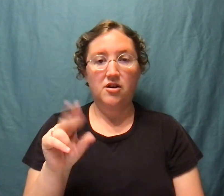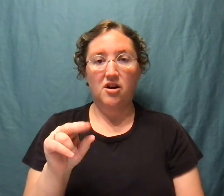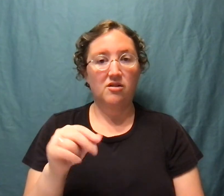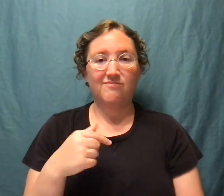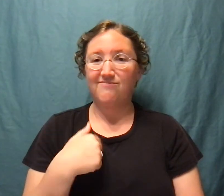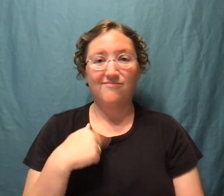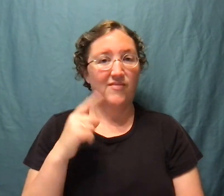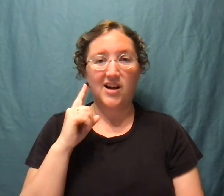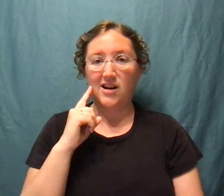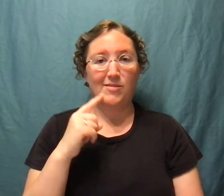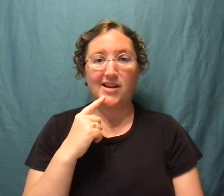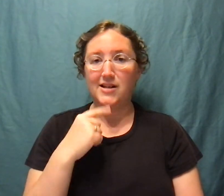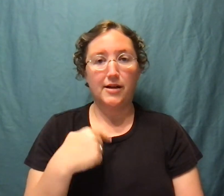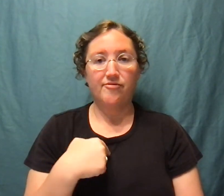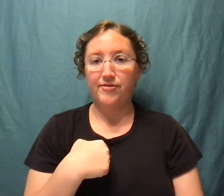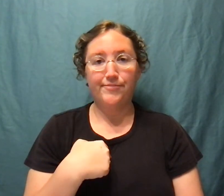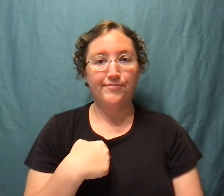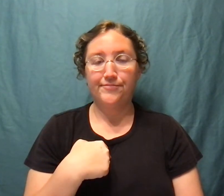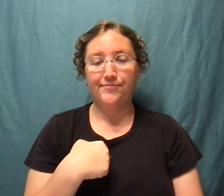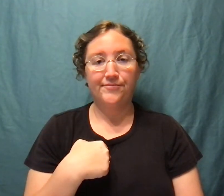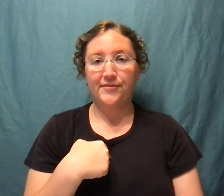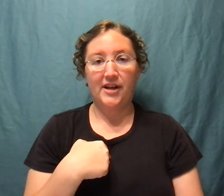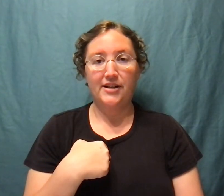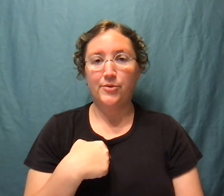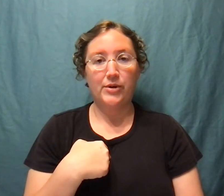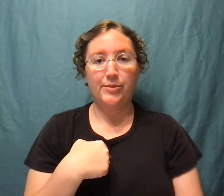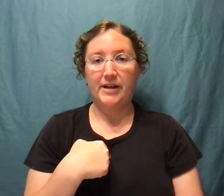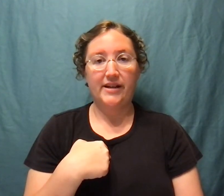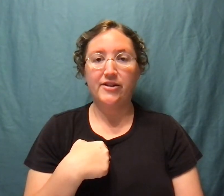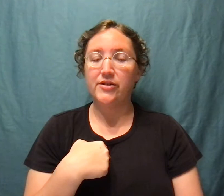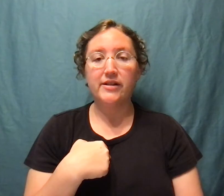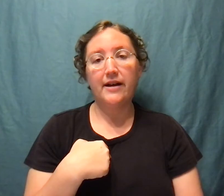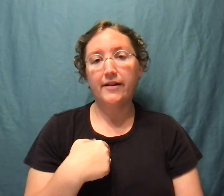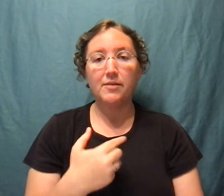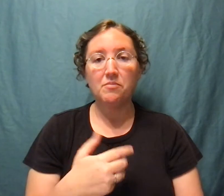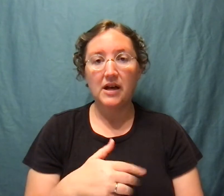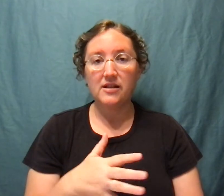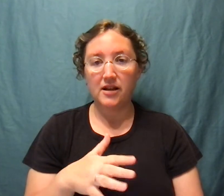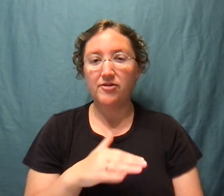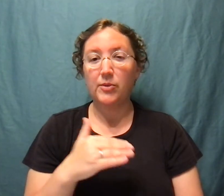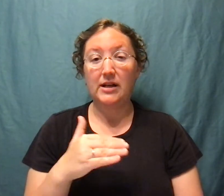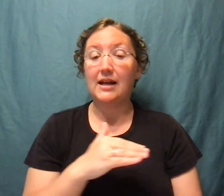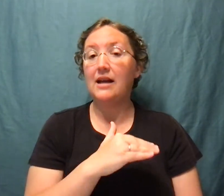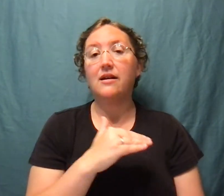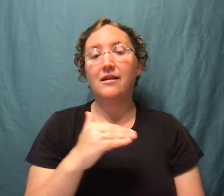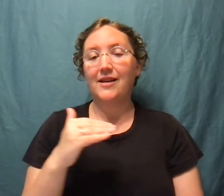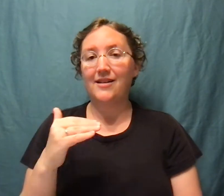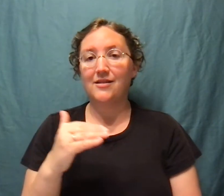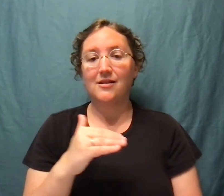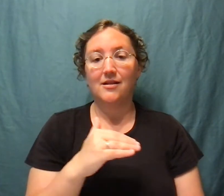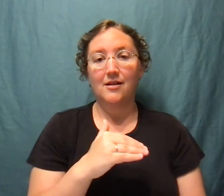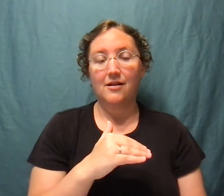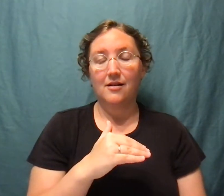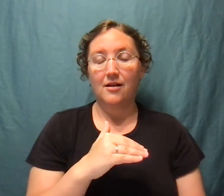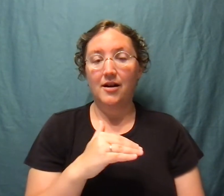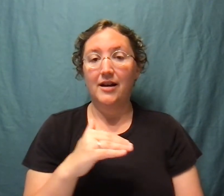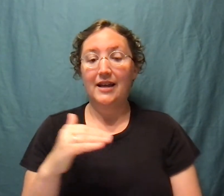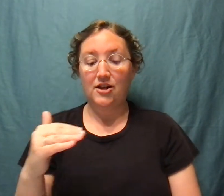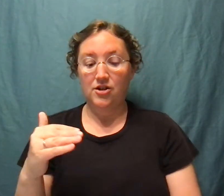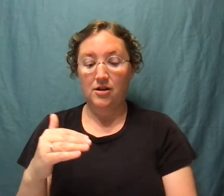no, I'm not deaf. I just wiggle my head slightly. That's enough to indicate that it's a negation. I